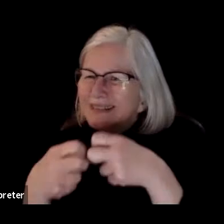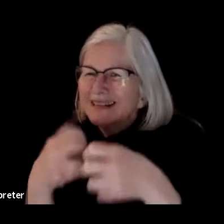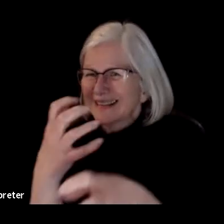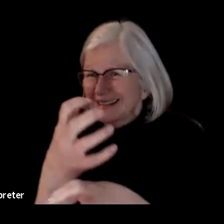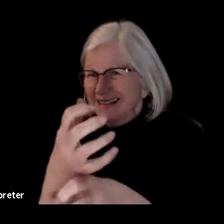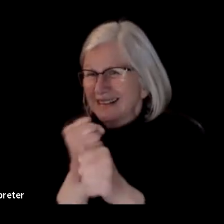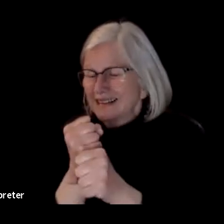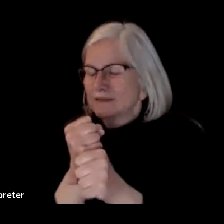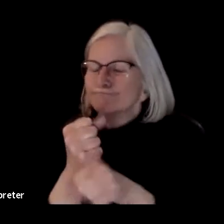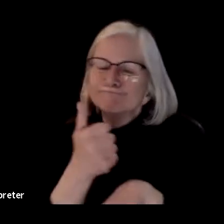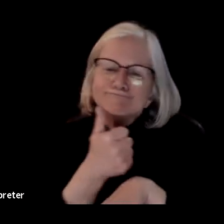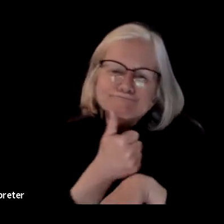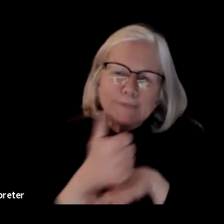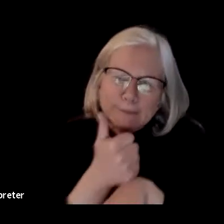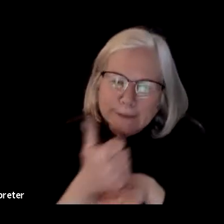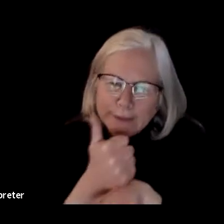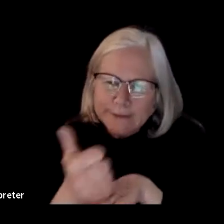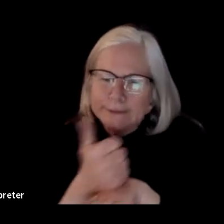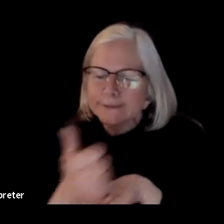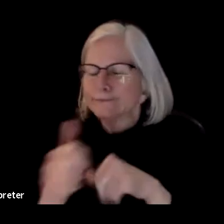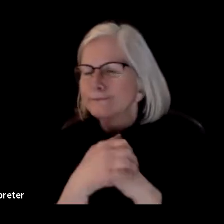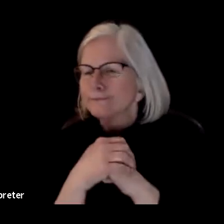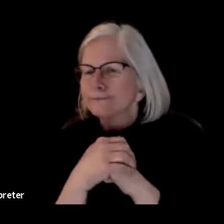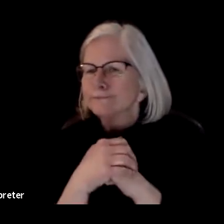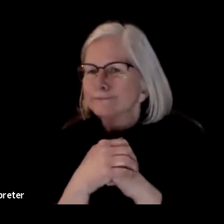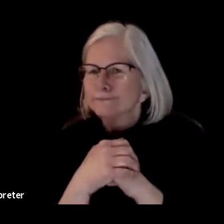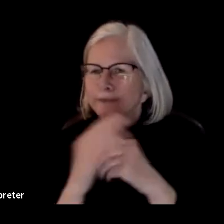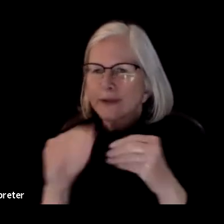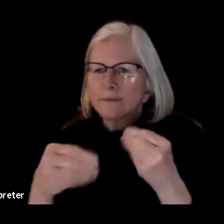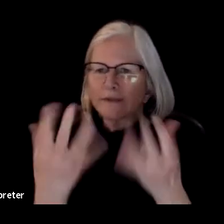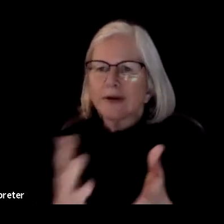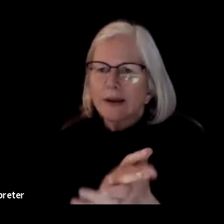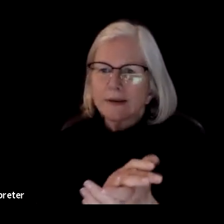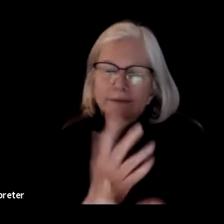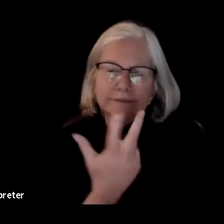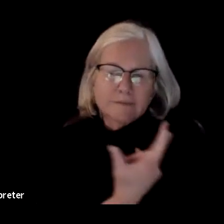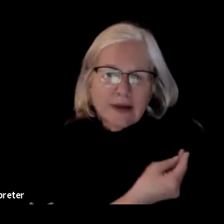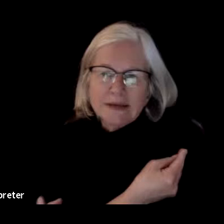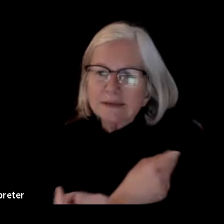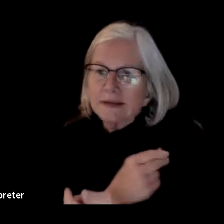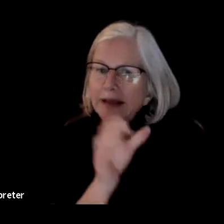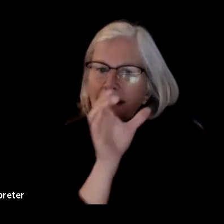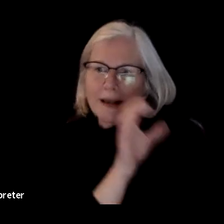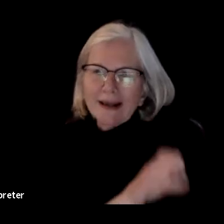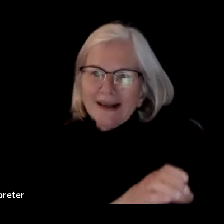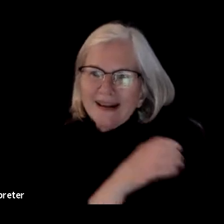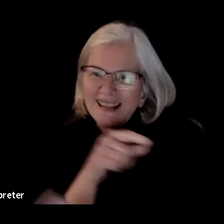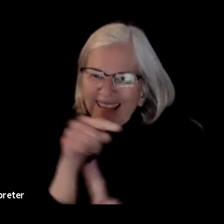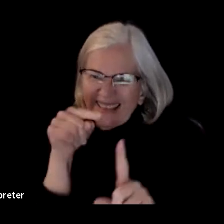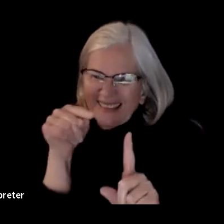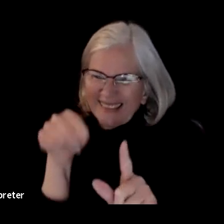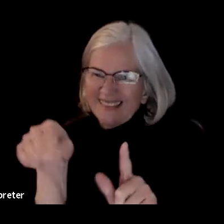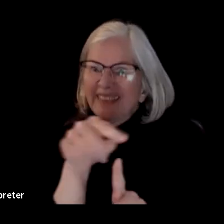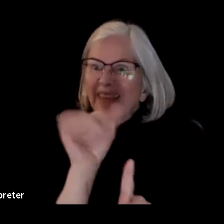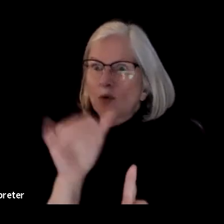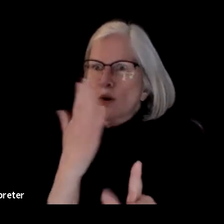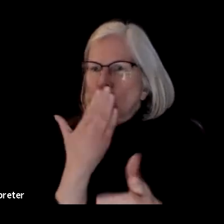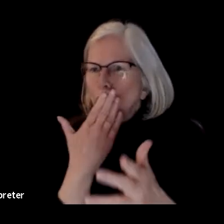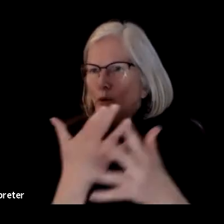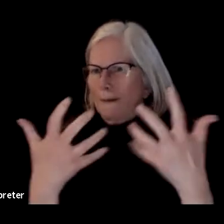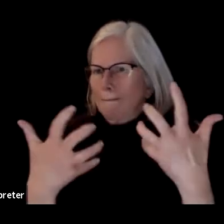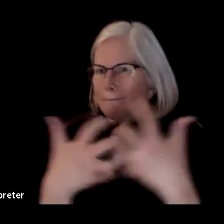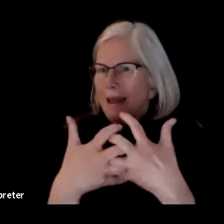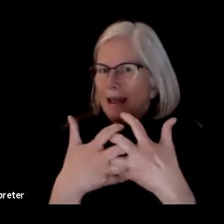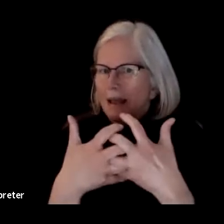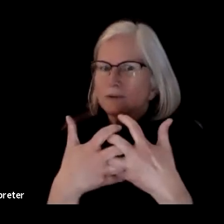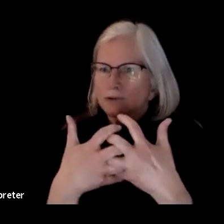you're providing vaccine clinics, that this would be a great vaccine in those situations. So we will make sure that